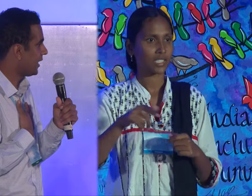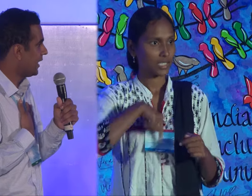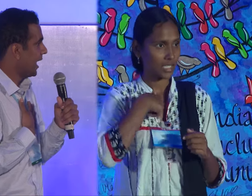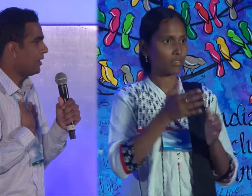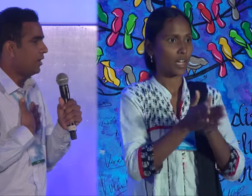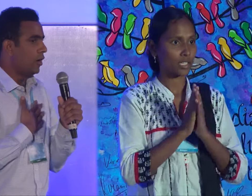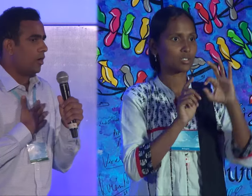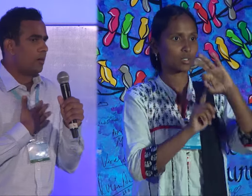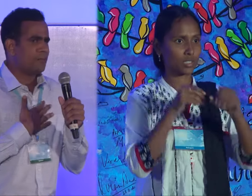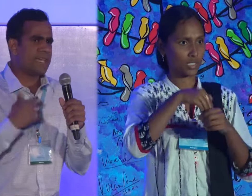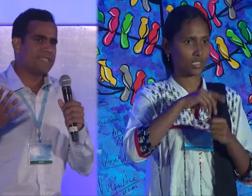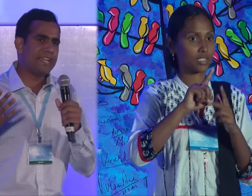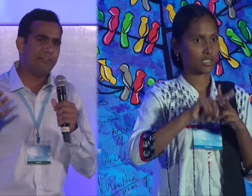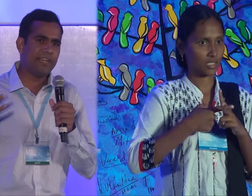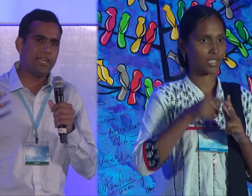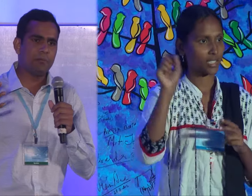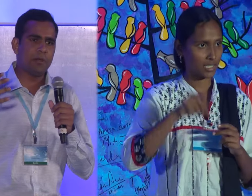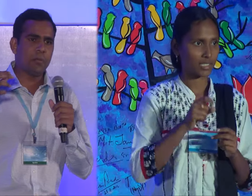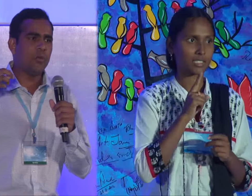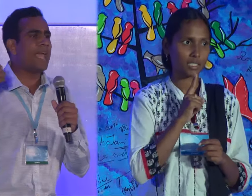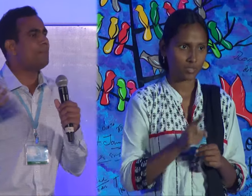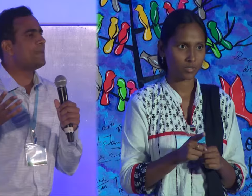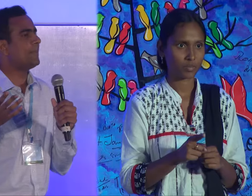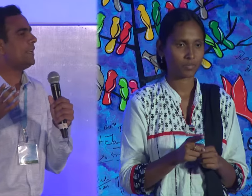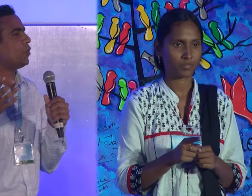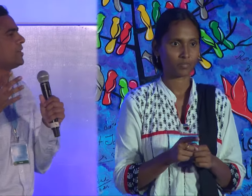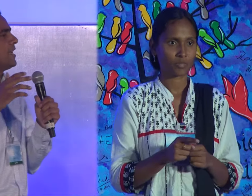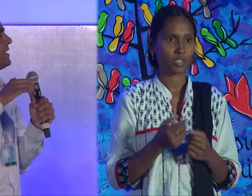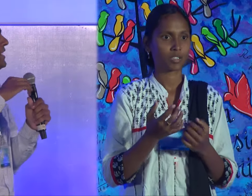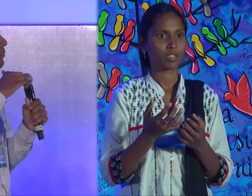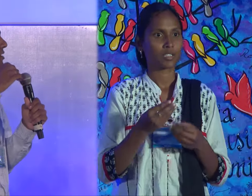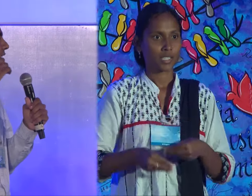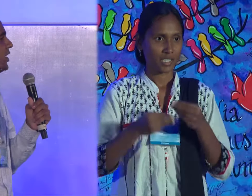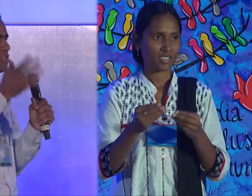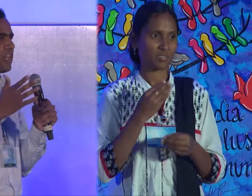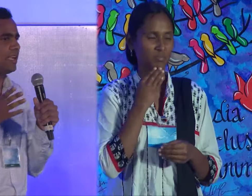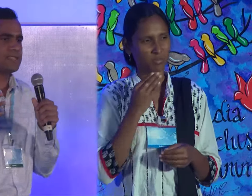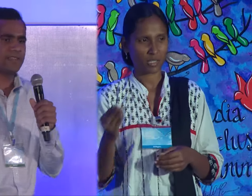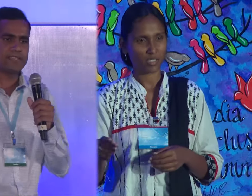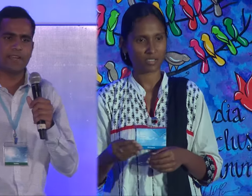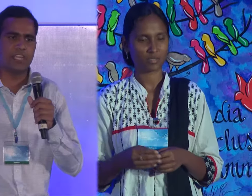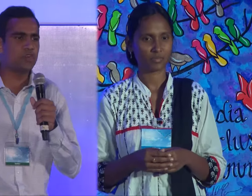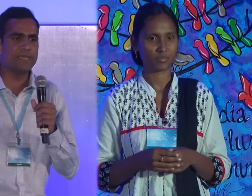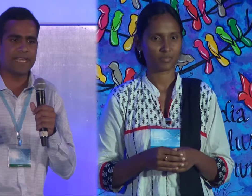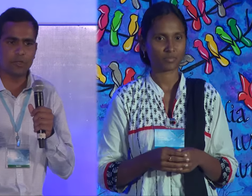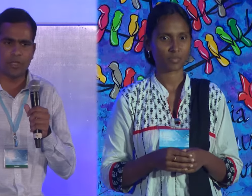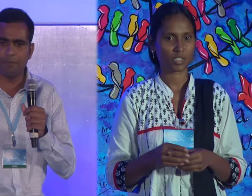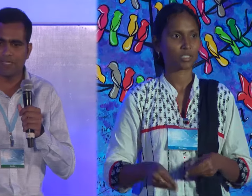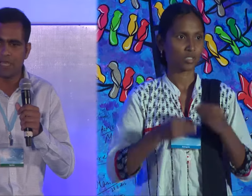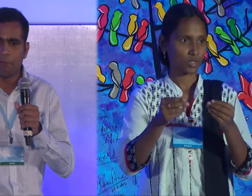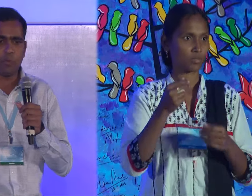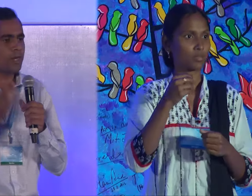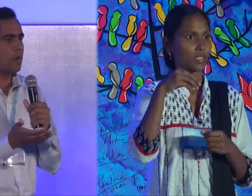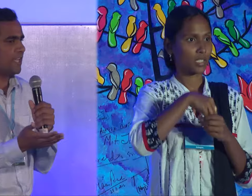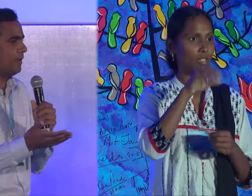in the beginning. Yes, definitely we can be sympathetic towards him and say, boss, he's a great wrestler and he should be sent to the